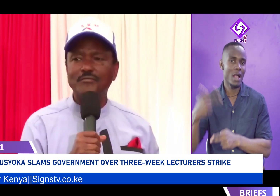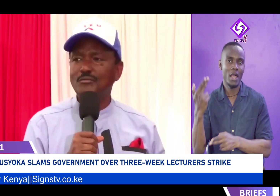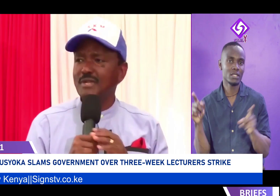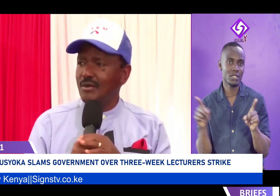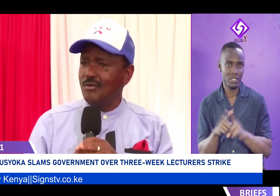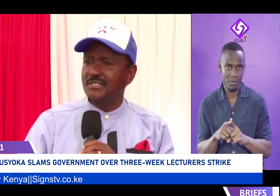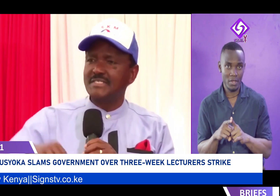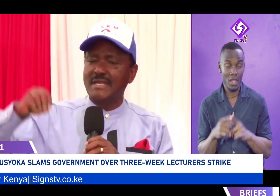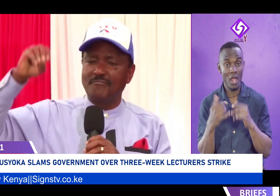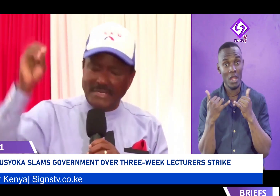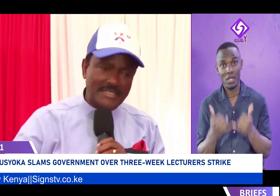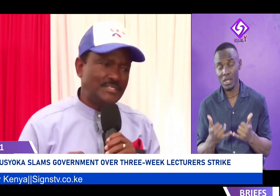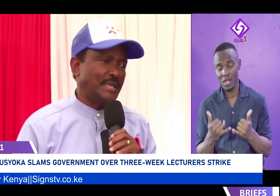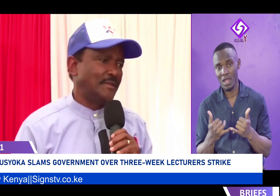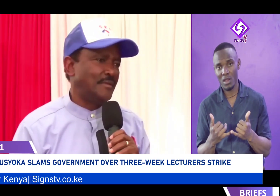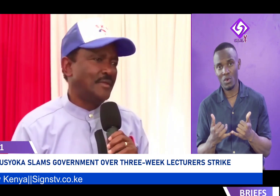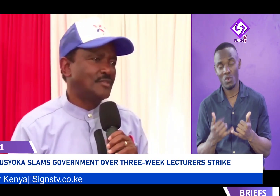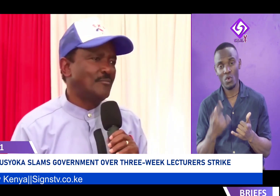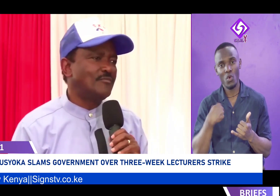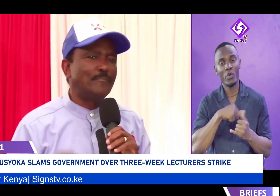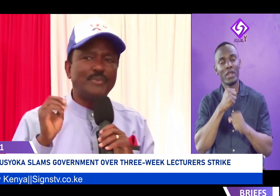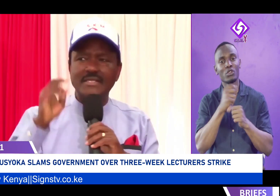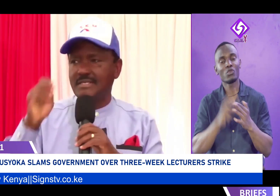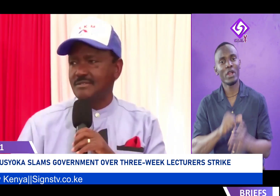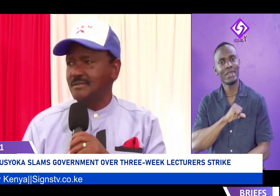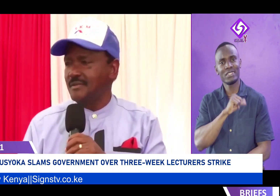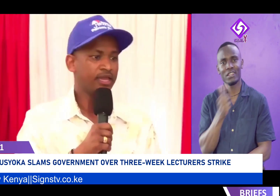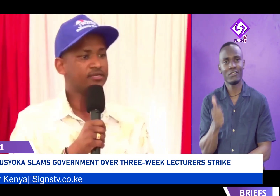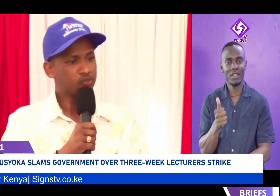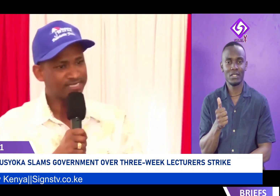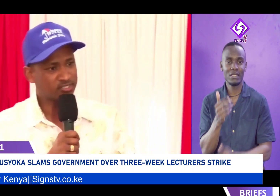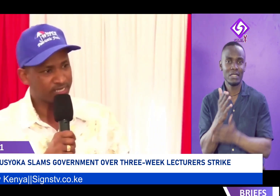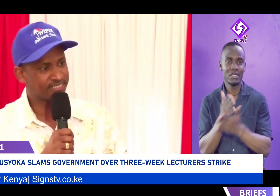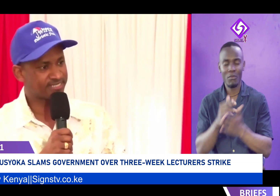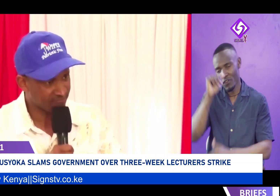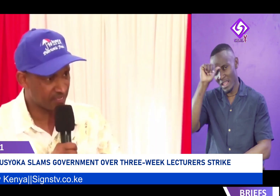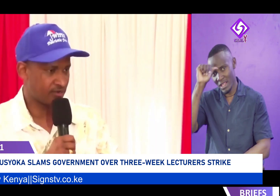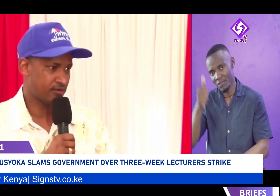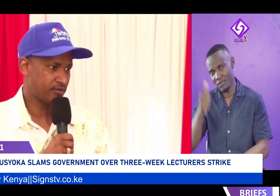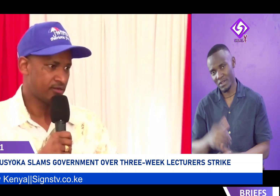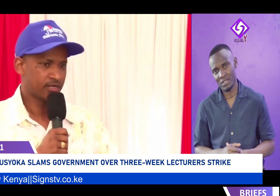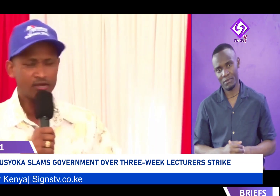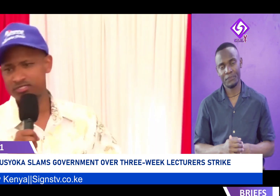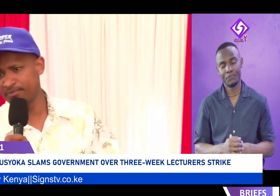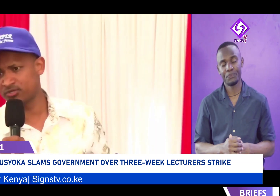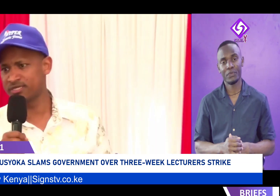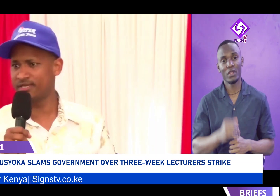therefore now disadvantaging some of the brightest. In 2027, Kalonzo ametosha